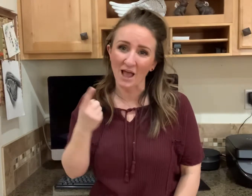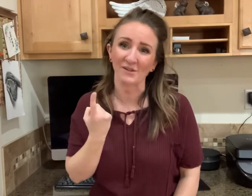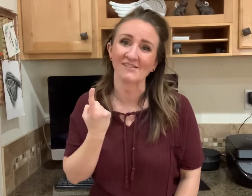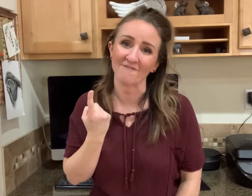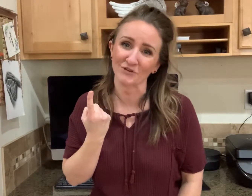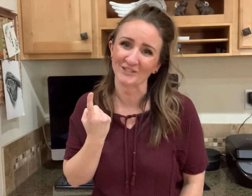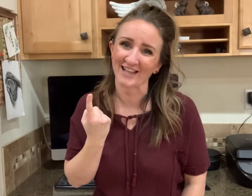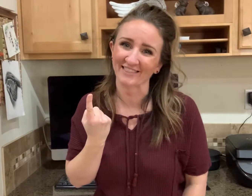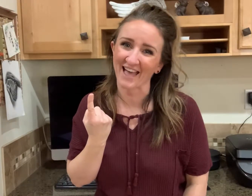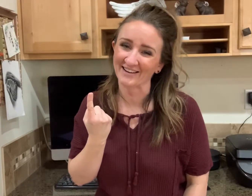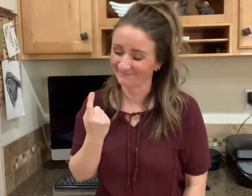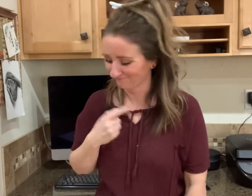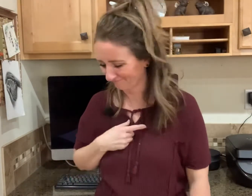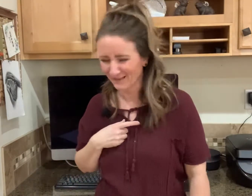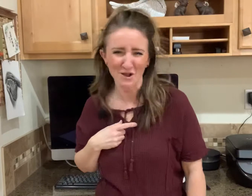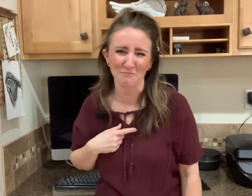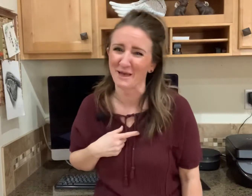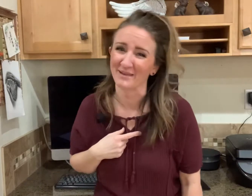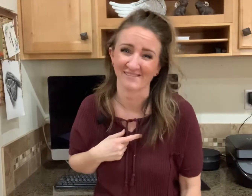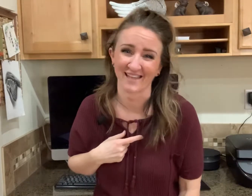sign first like that. I hope that makes sense.